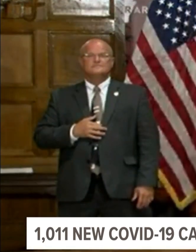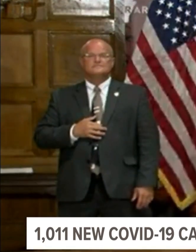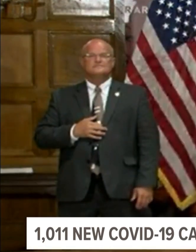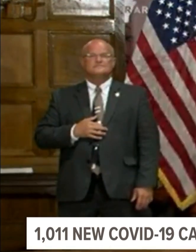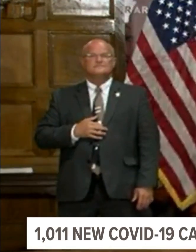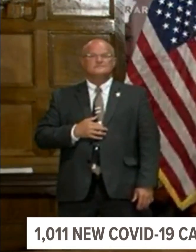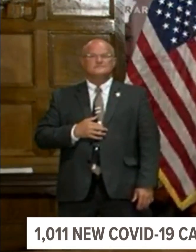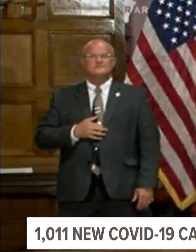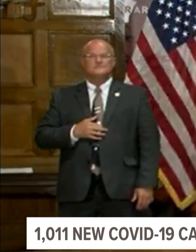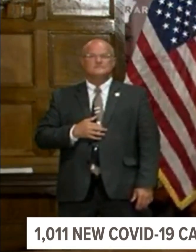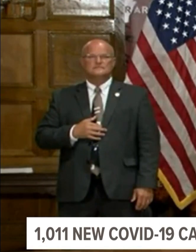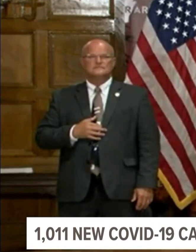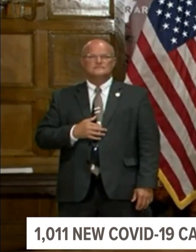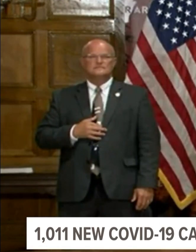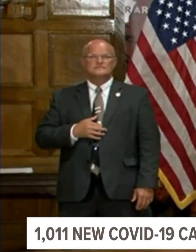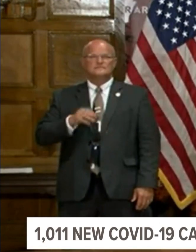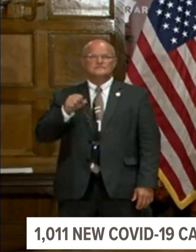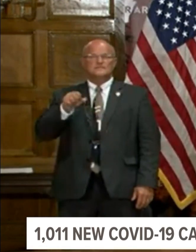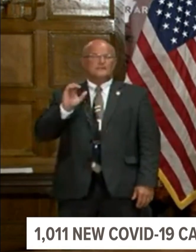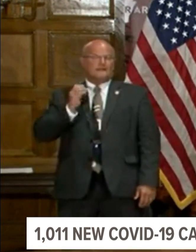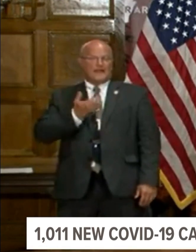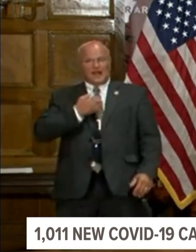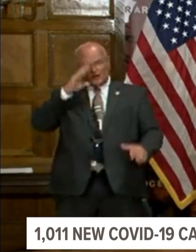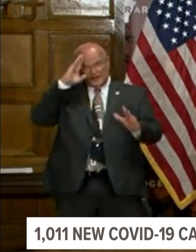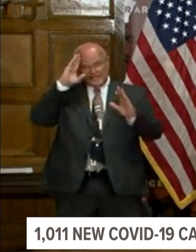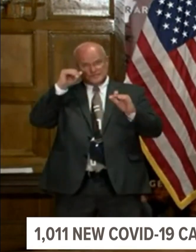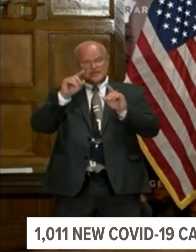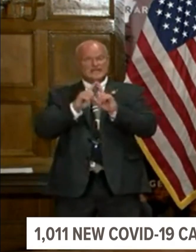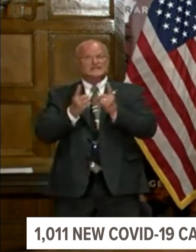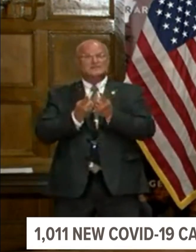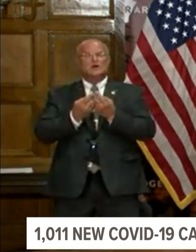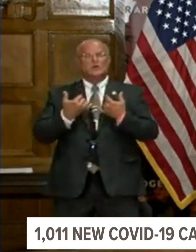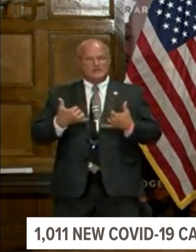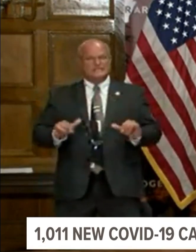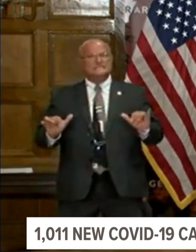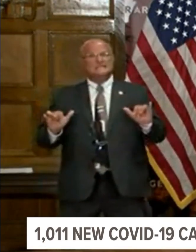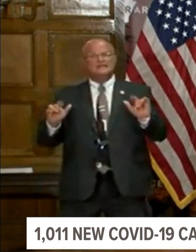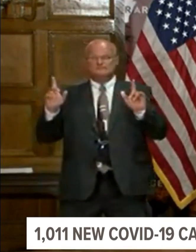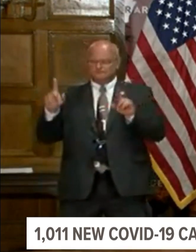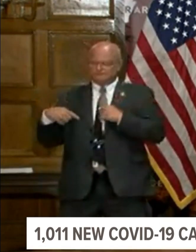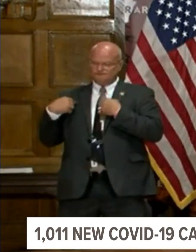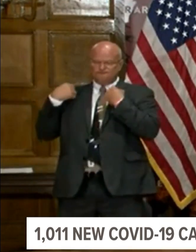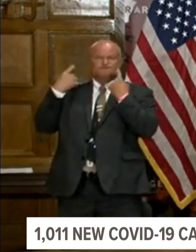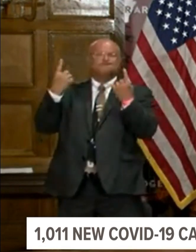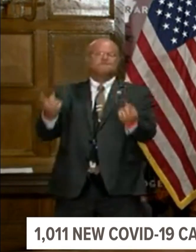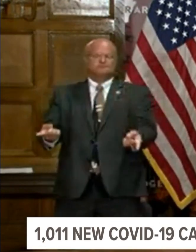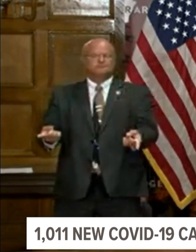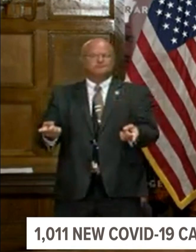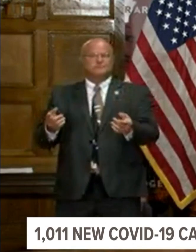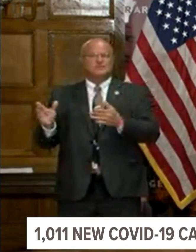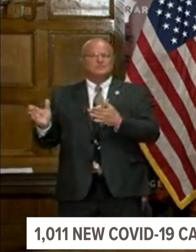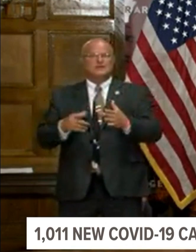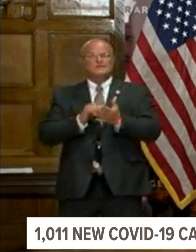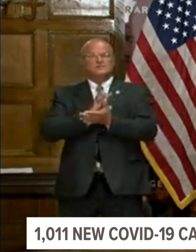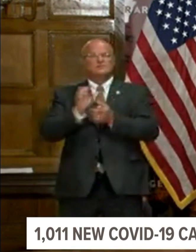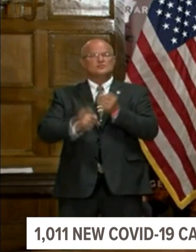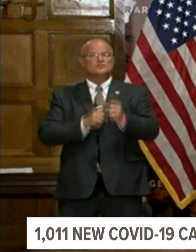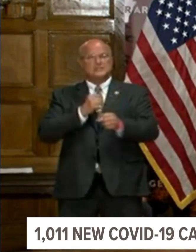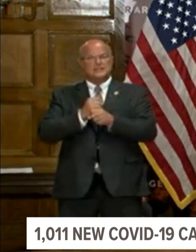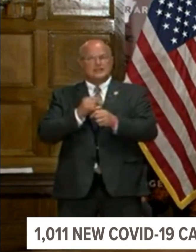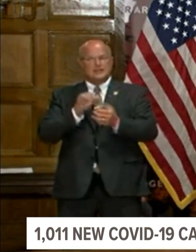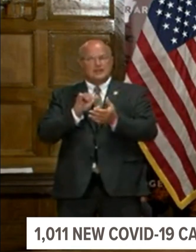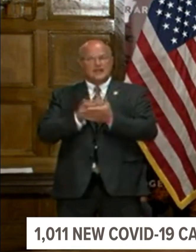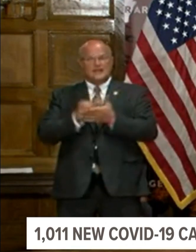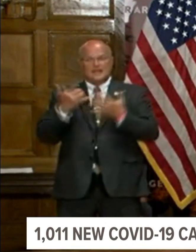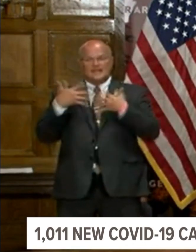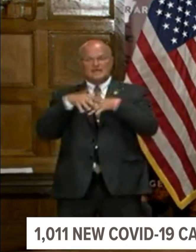Yes, this is Mike McNeil in Magnolia. Yes, our expectation at the department is still, and has been since we started planning for this school year,